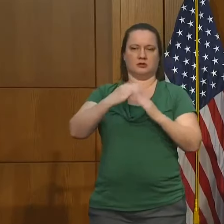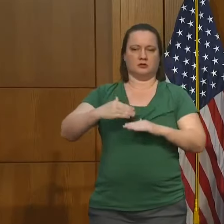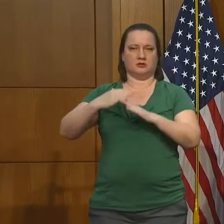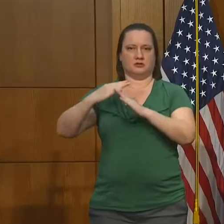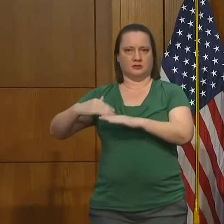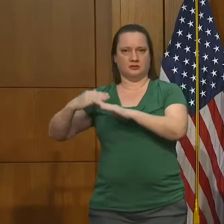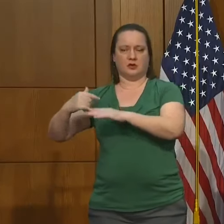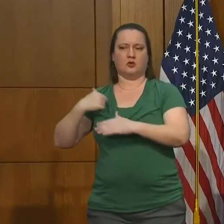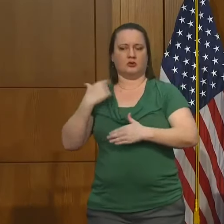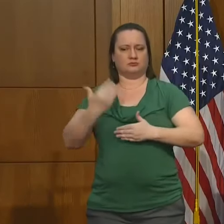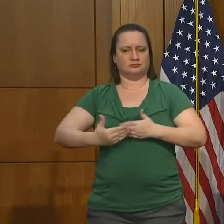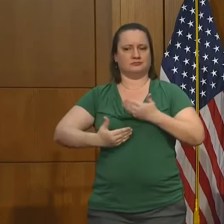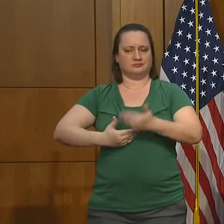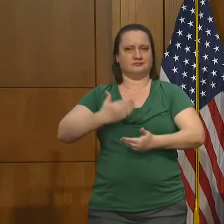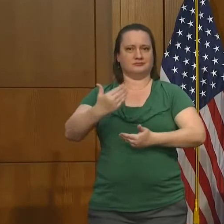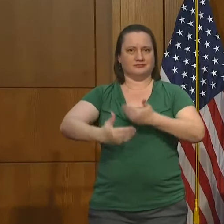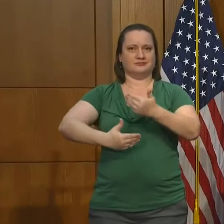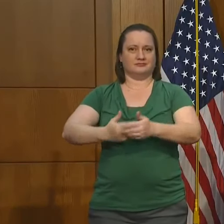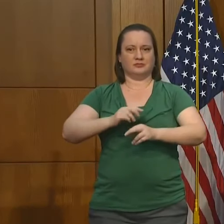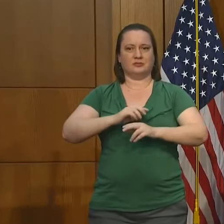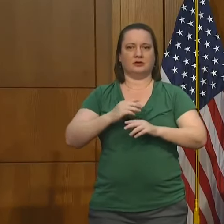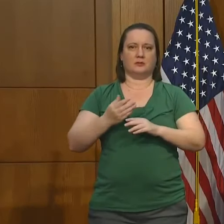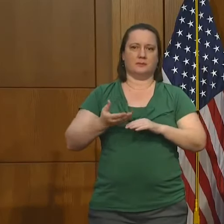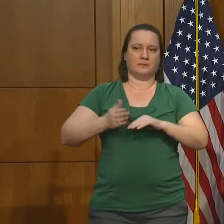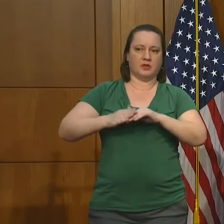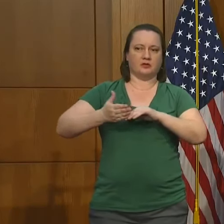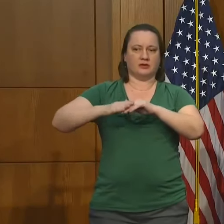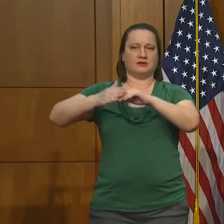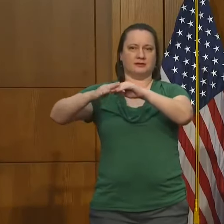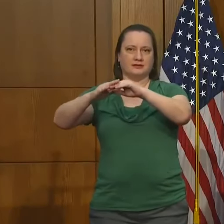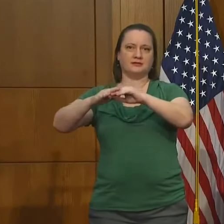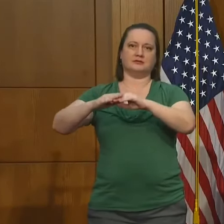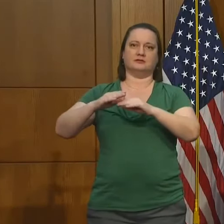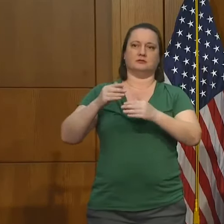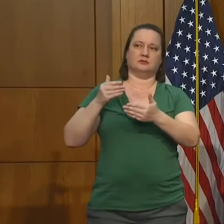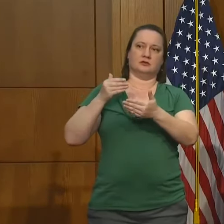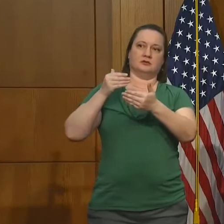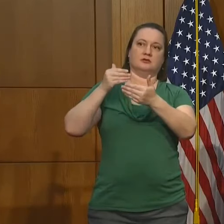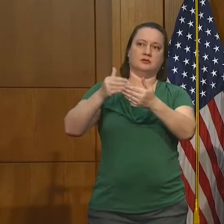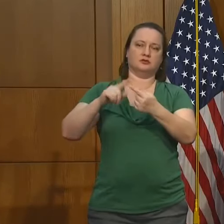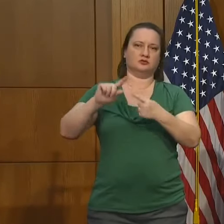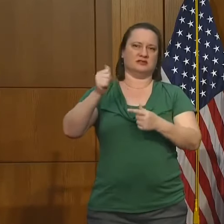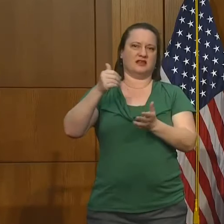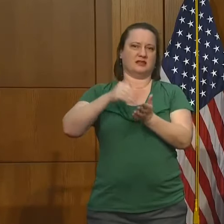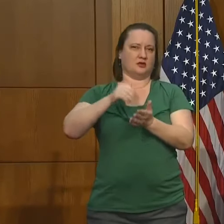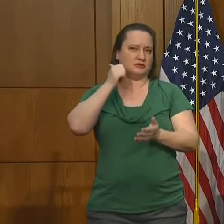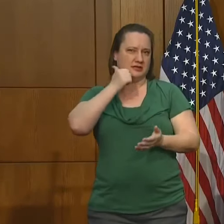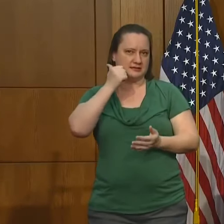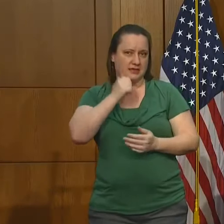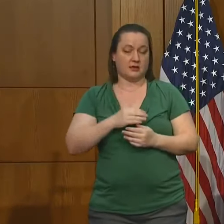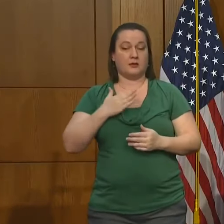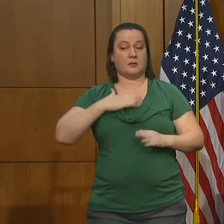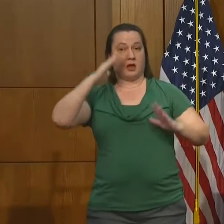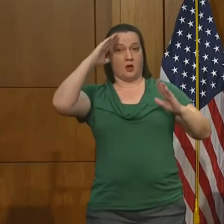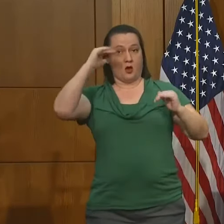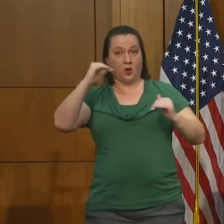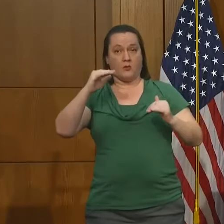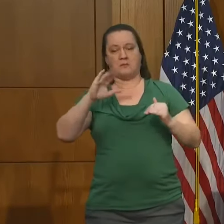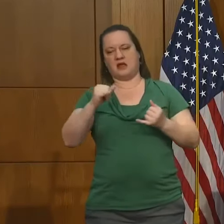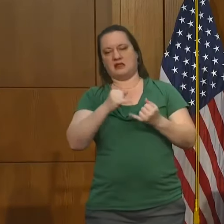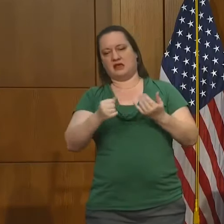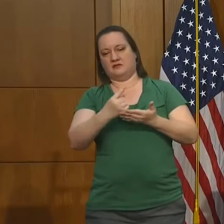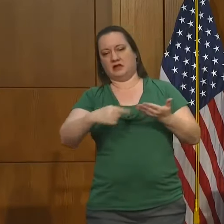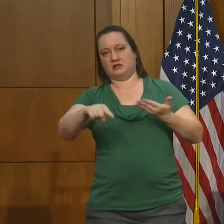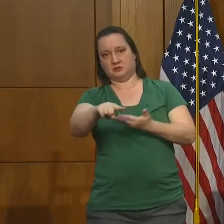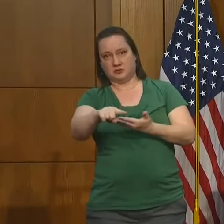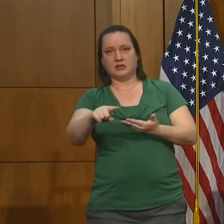surely moving our way up that curve towards 10,000. But I would hope, my hope is that by the end of next week, that'll be a